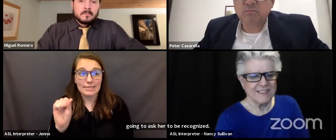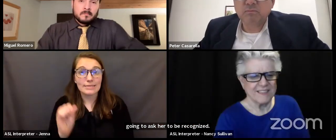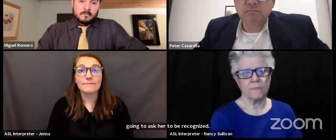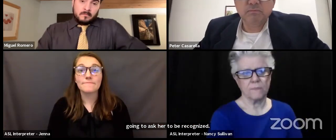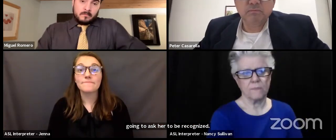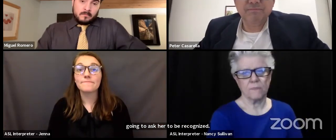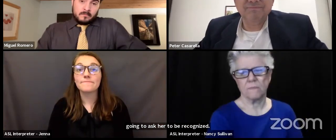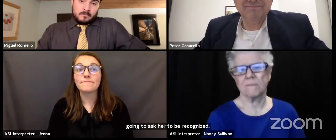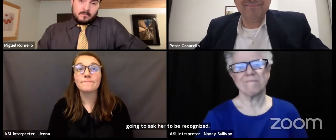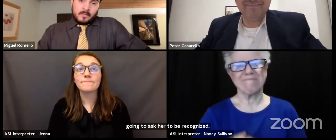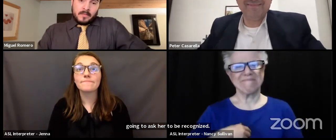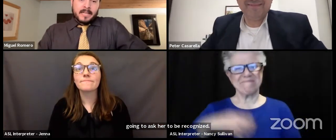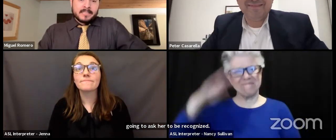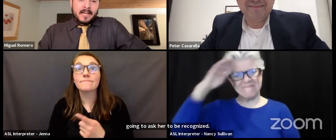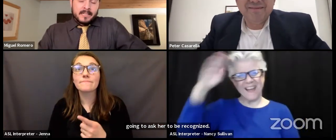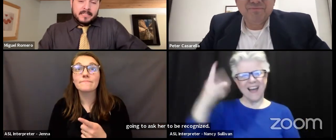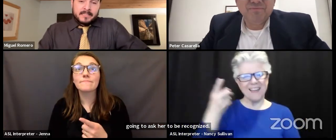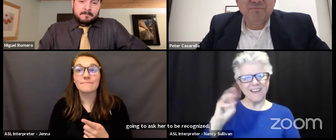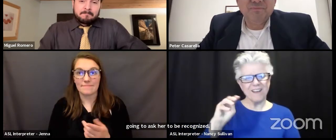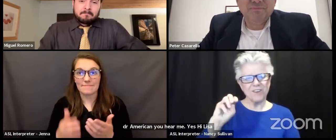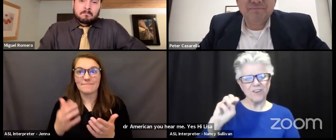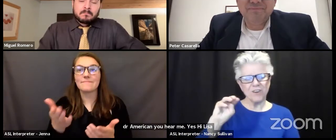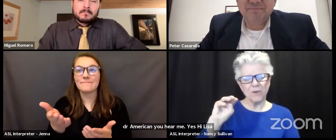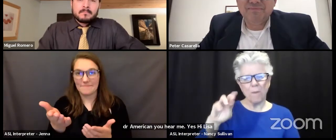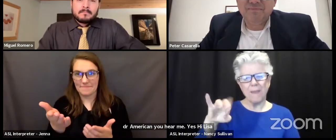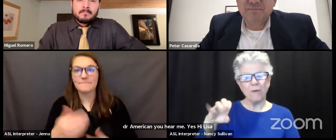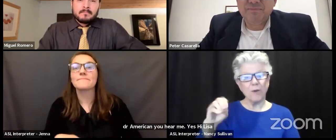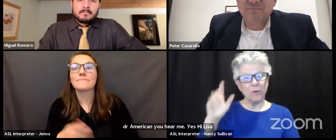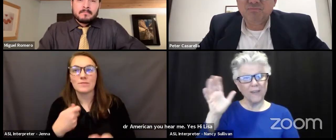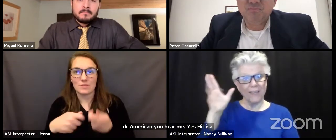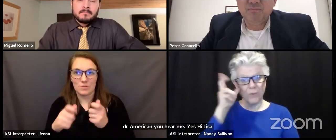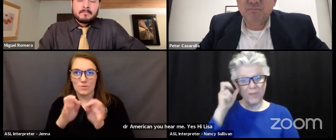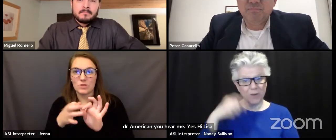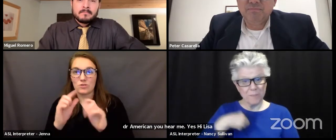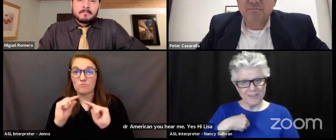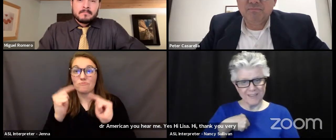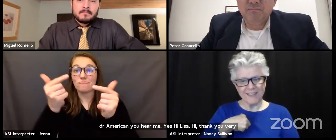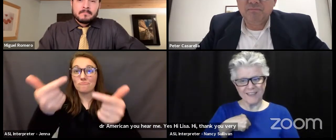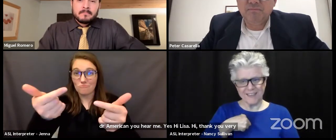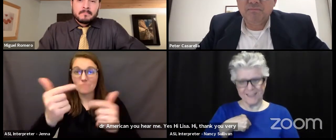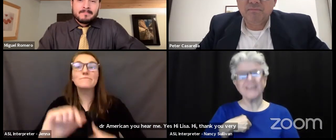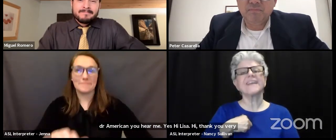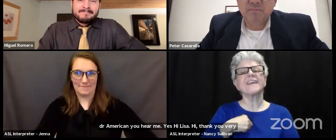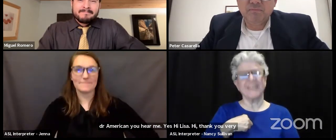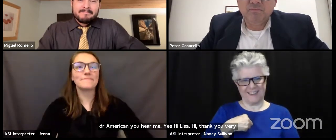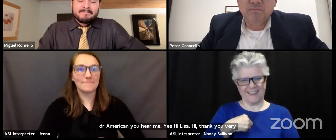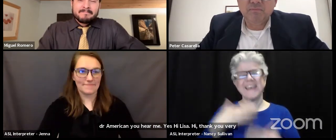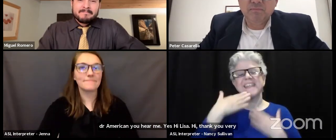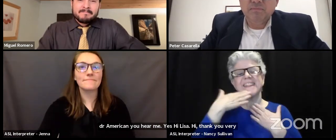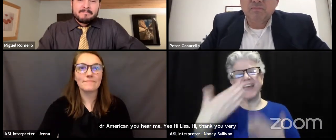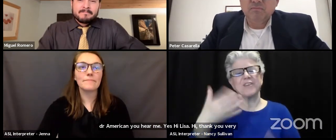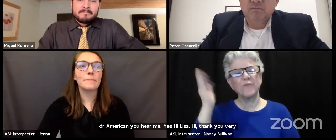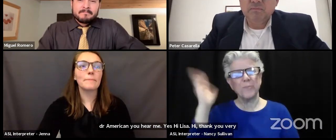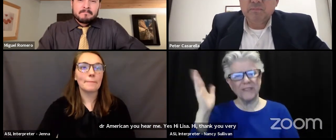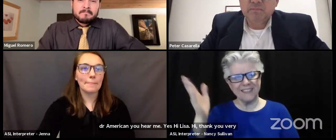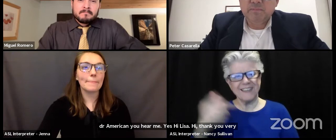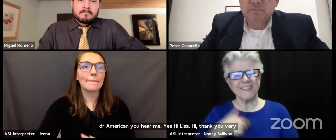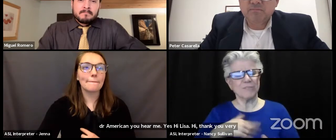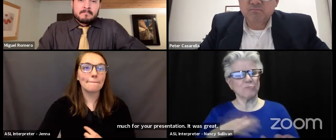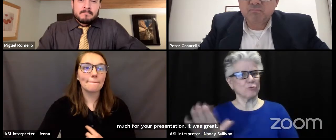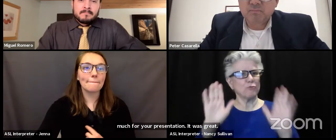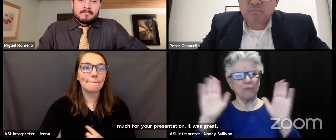Hi, Dr. Romero, can you hear me? Yes, hi, Elise. Hi, thank you very much for your presentation. It was great.